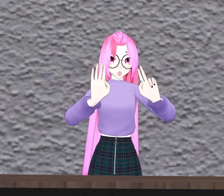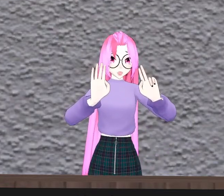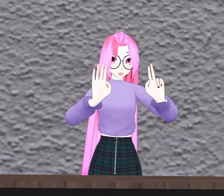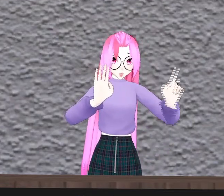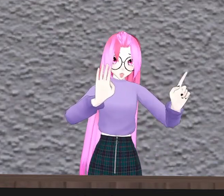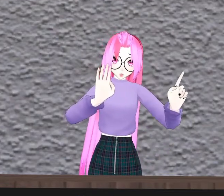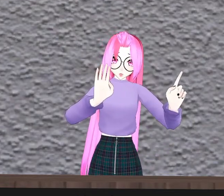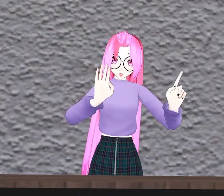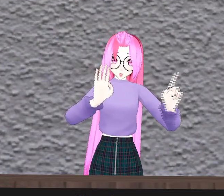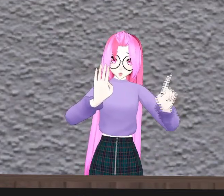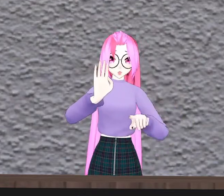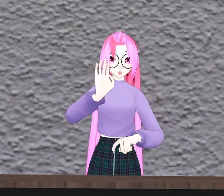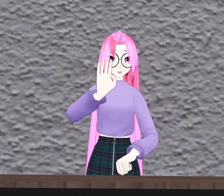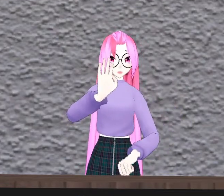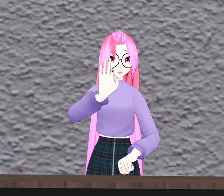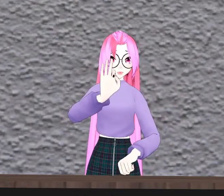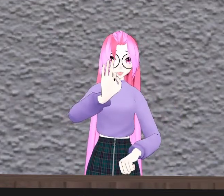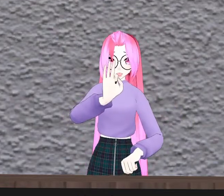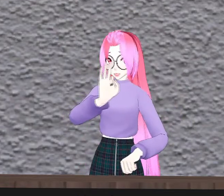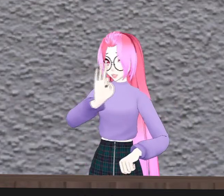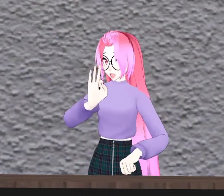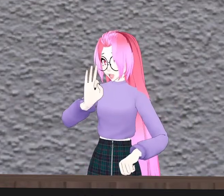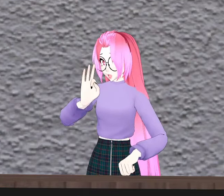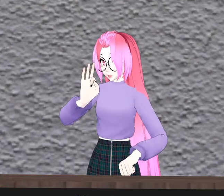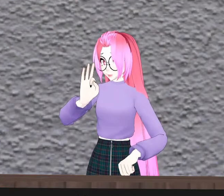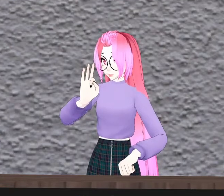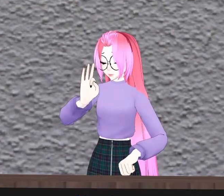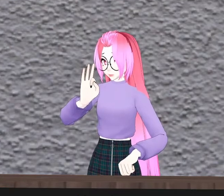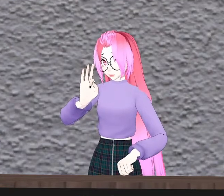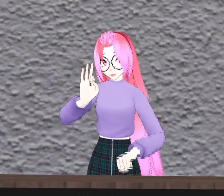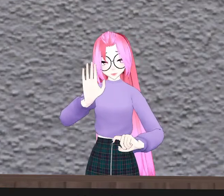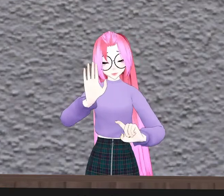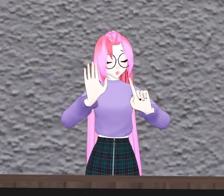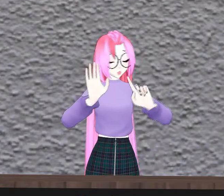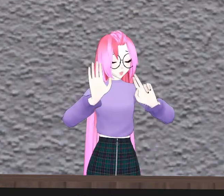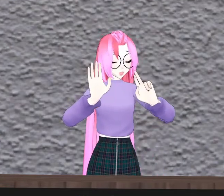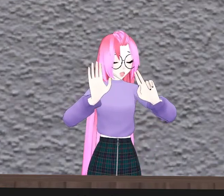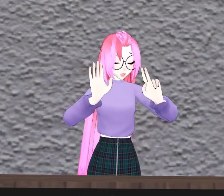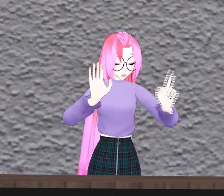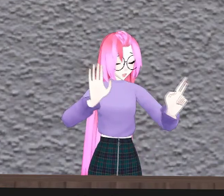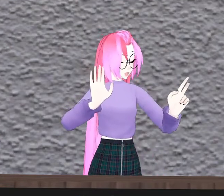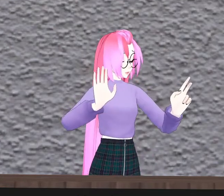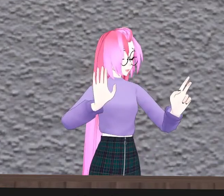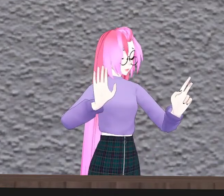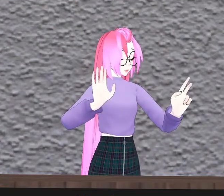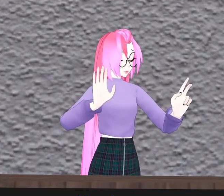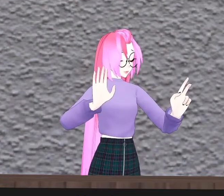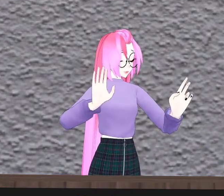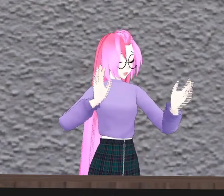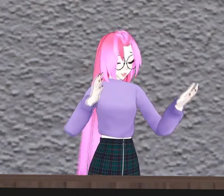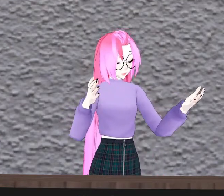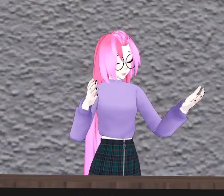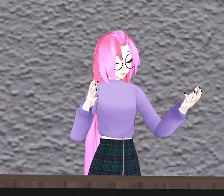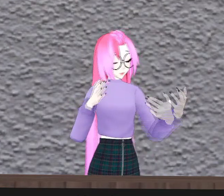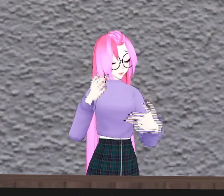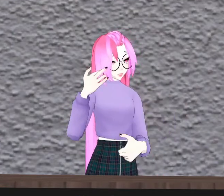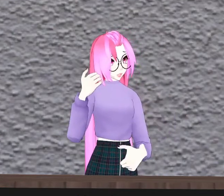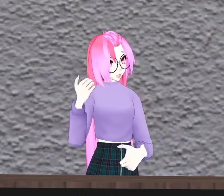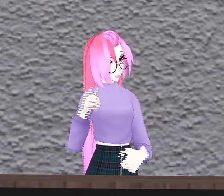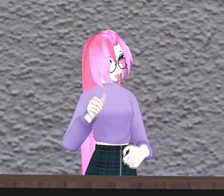or 8, then 9, or 9. Okay. Then,